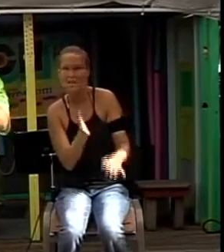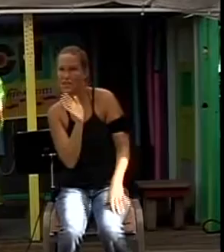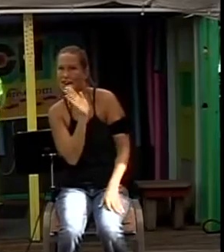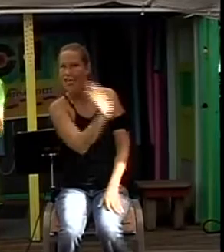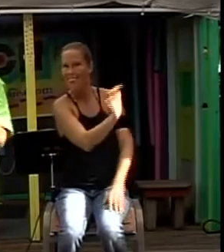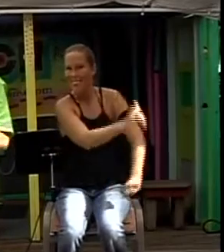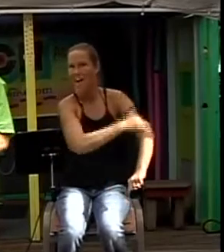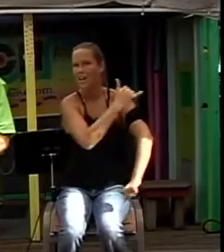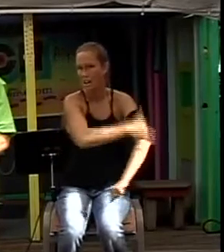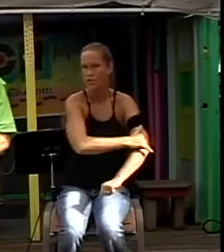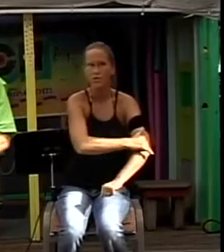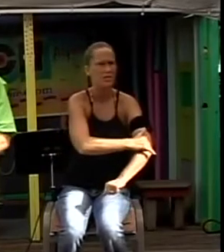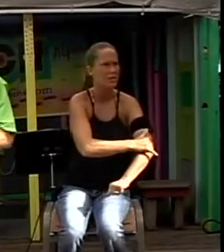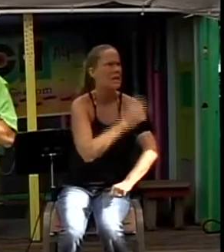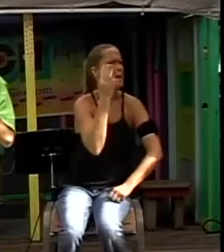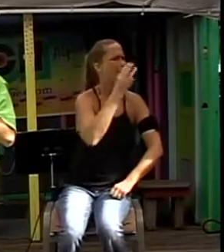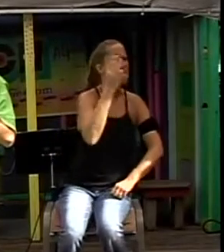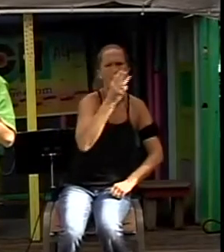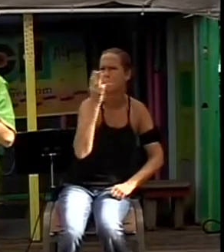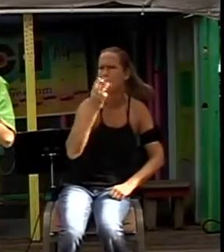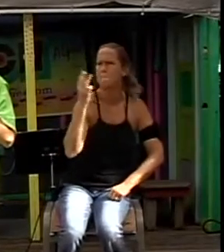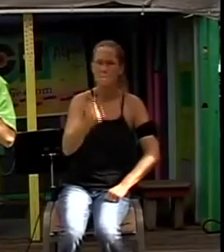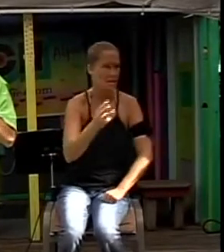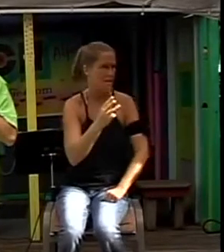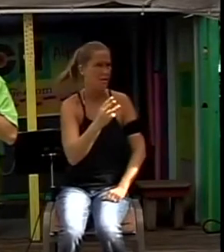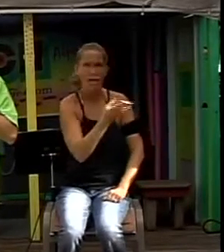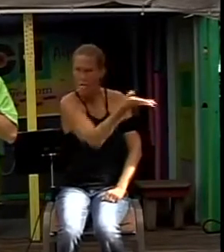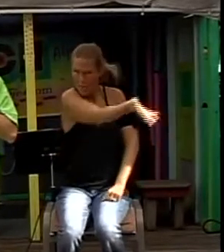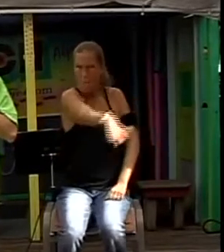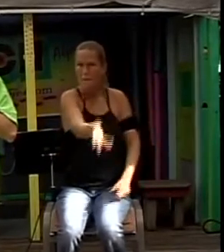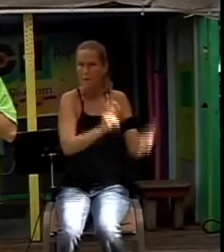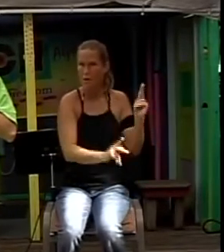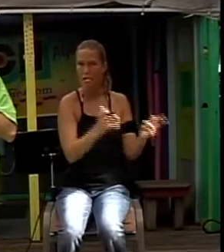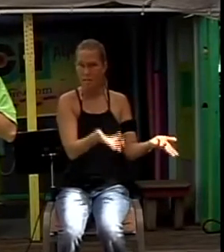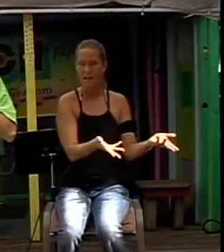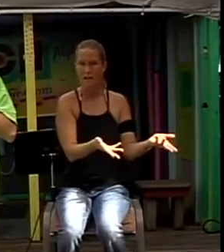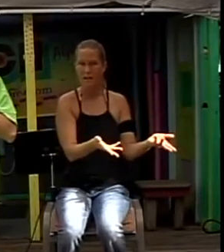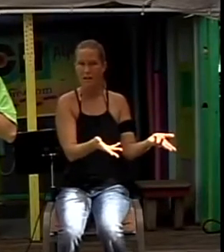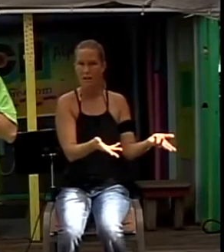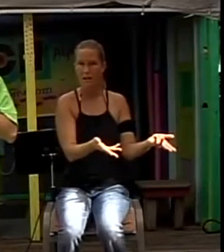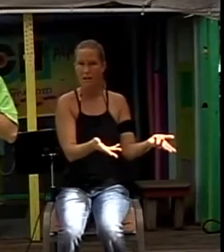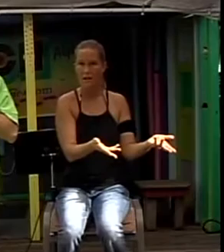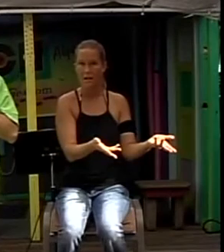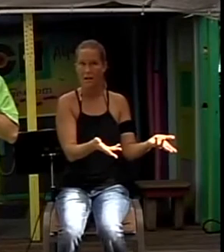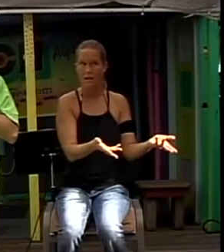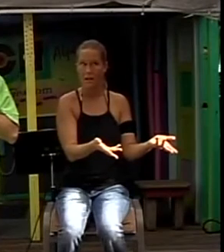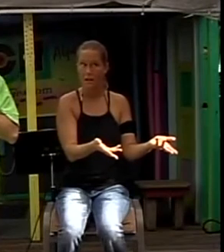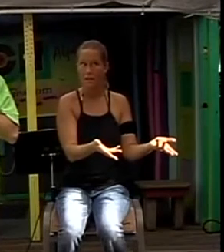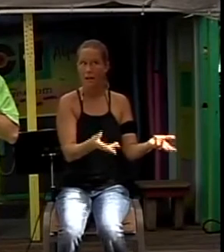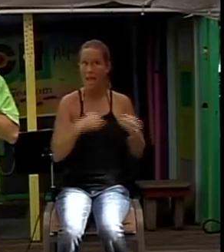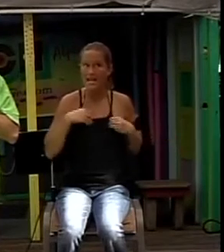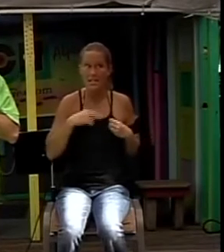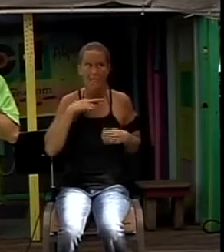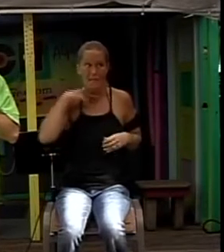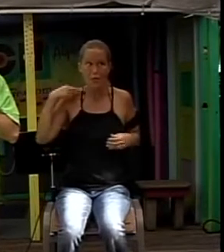minister to those that are in danger, putting themselves in harm's way because they've yielded to